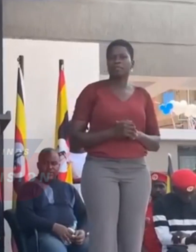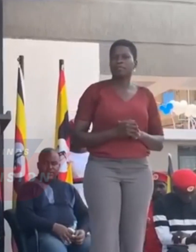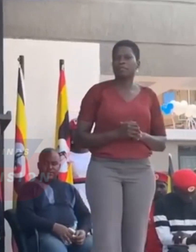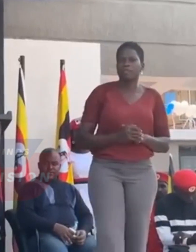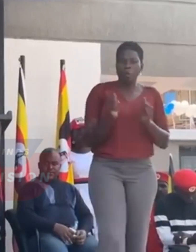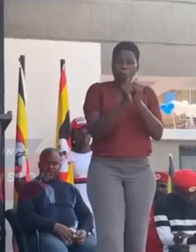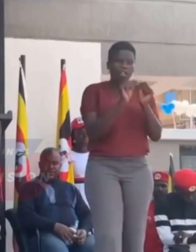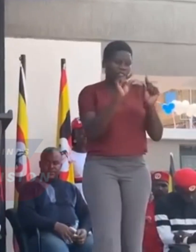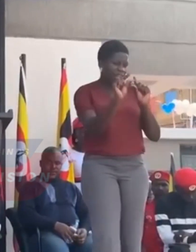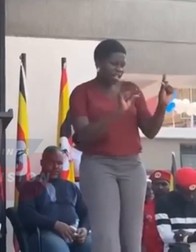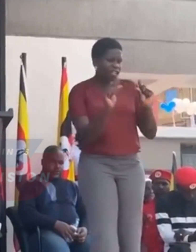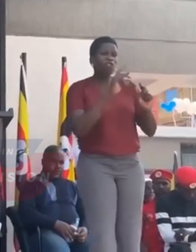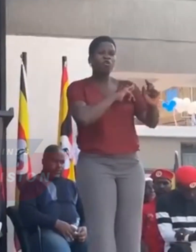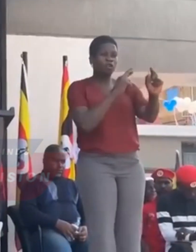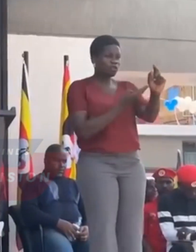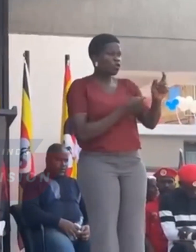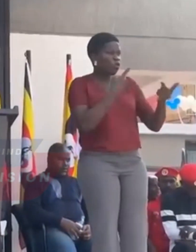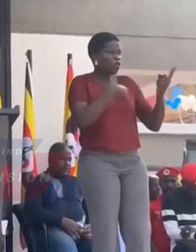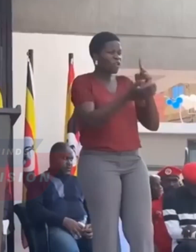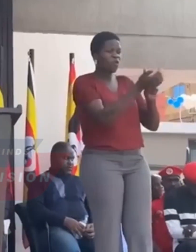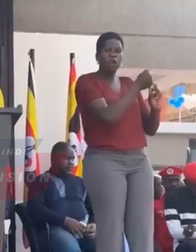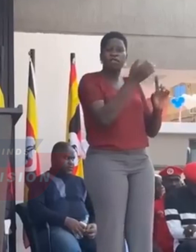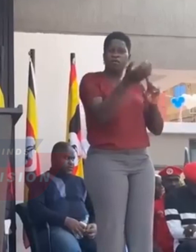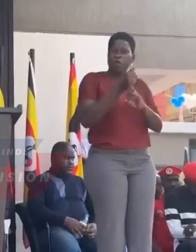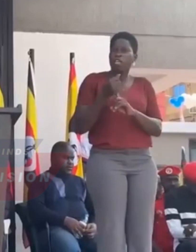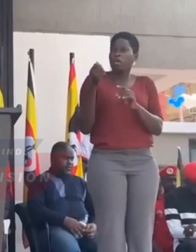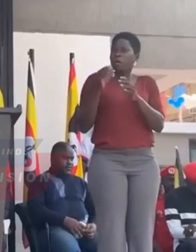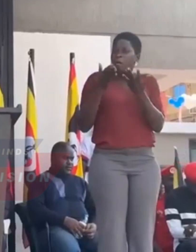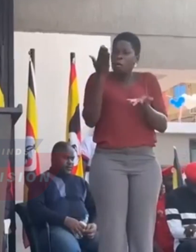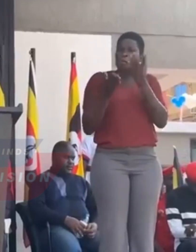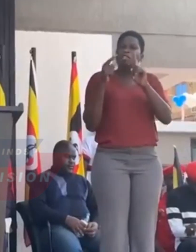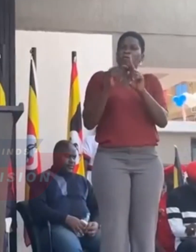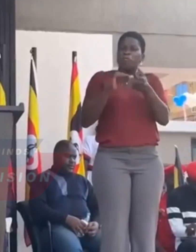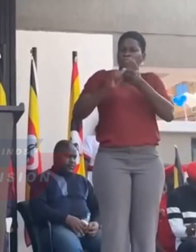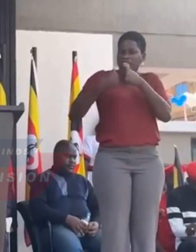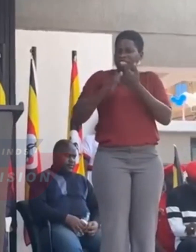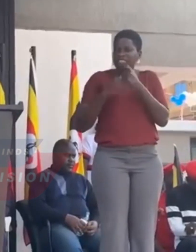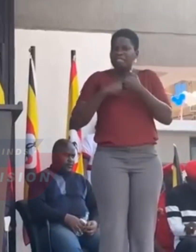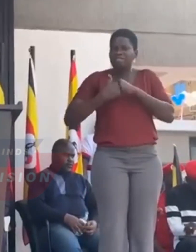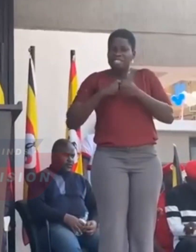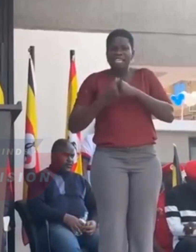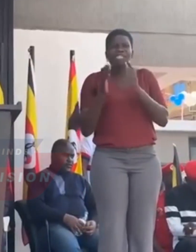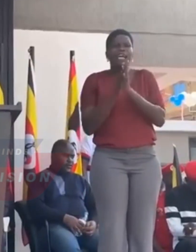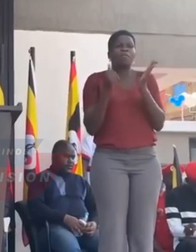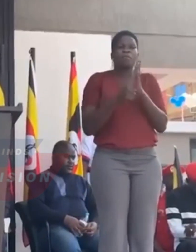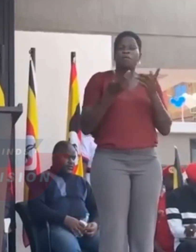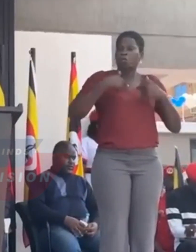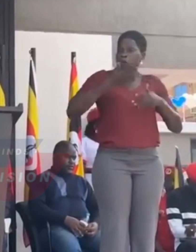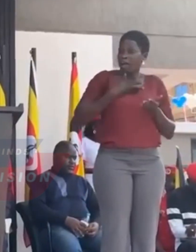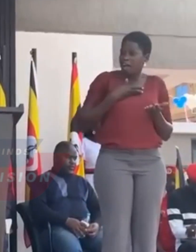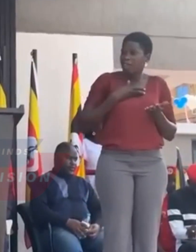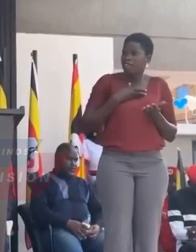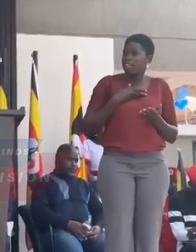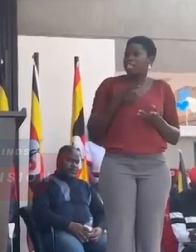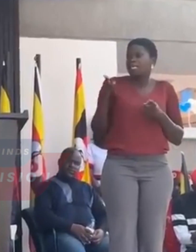With the little resources that we receive compared to the challenges and problems that we have, this is what we've